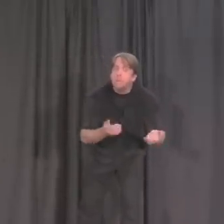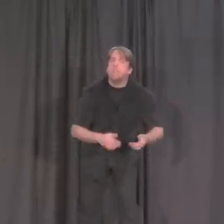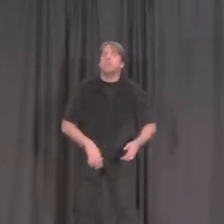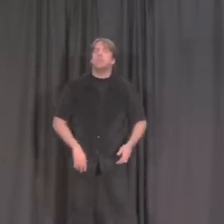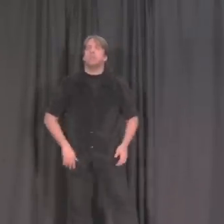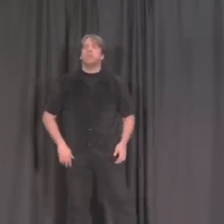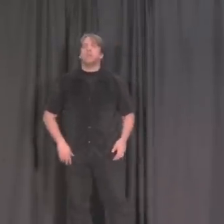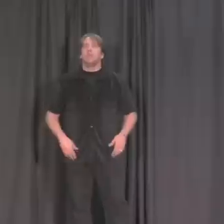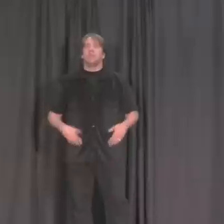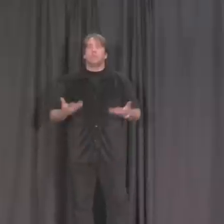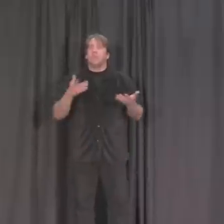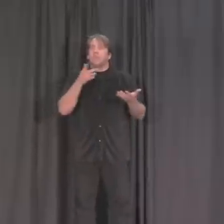therapy.